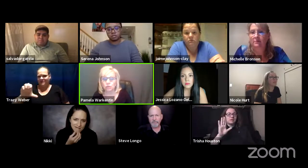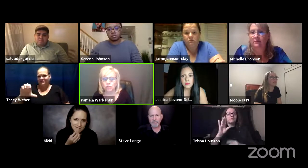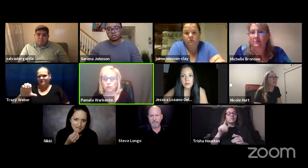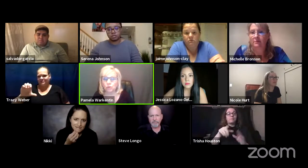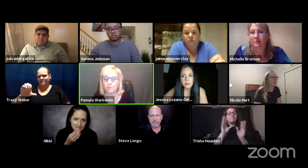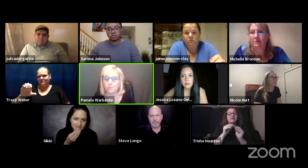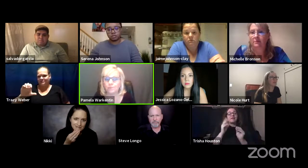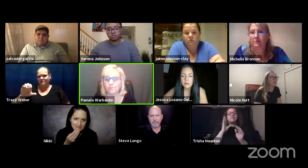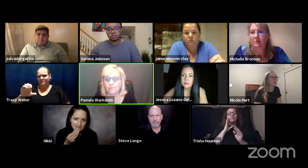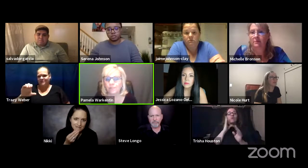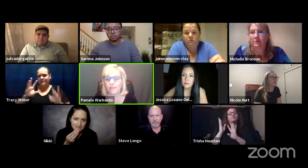to